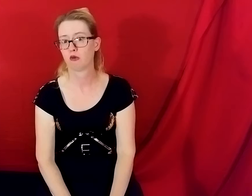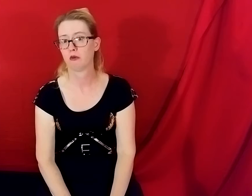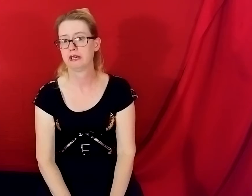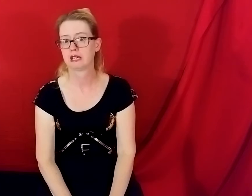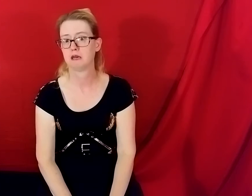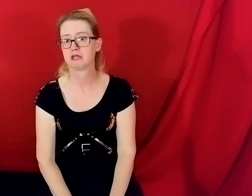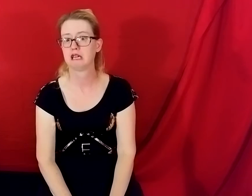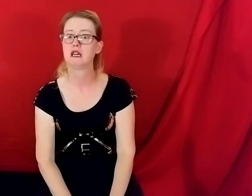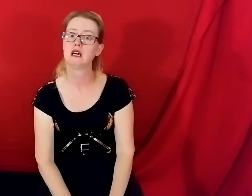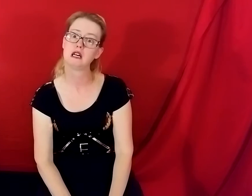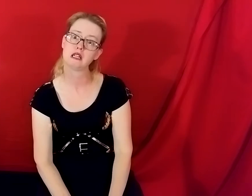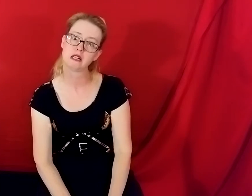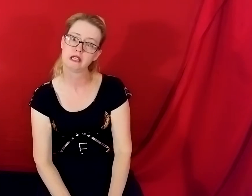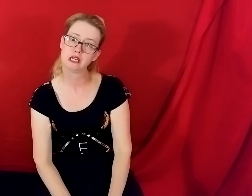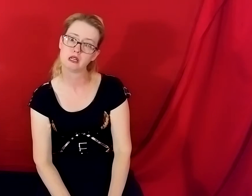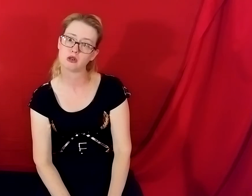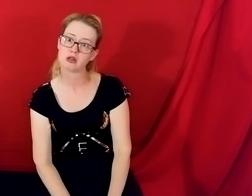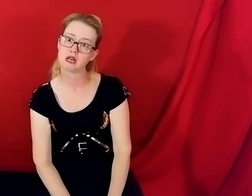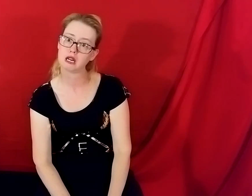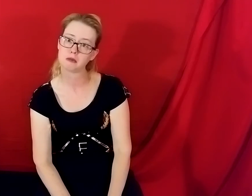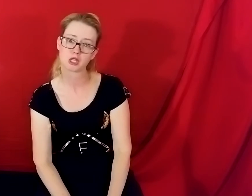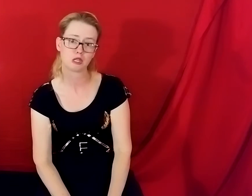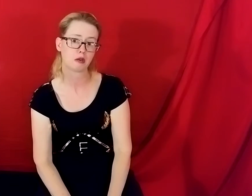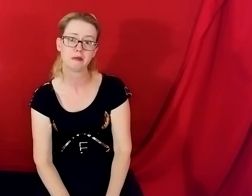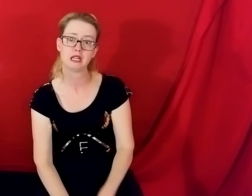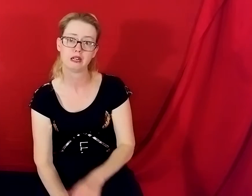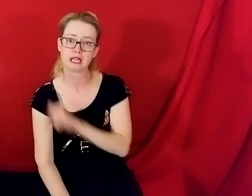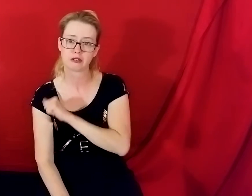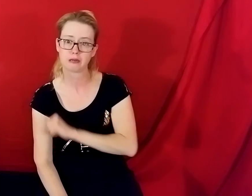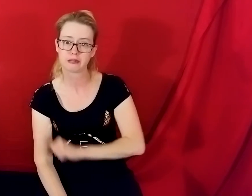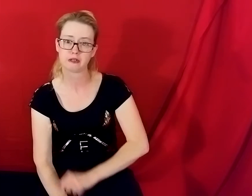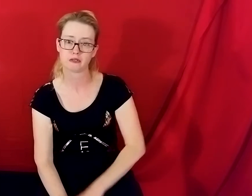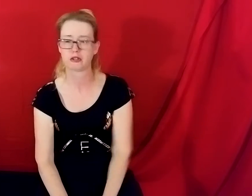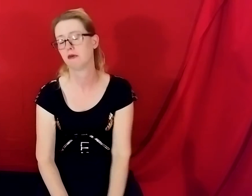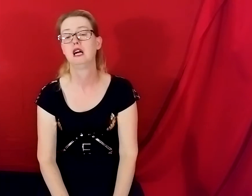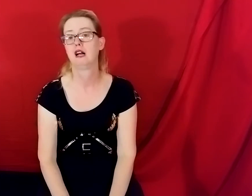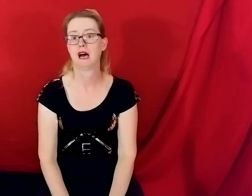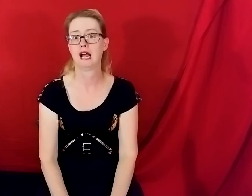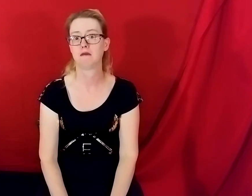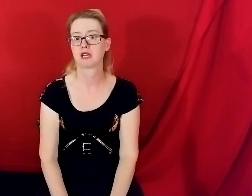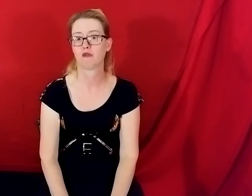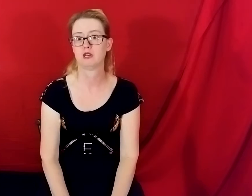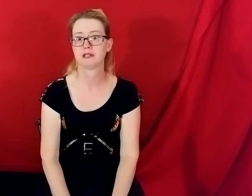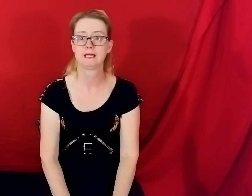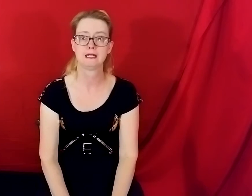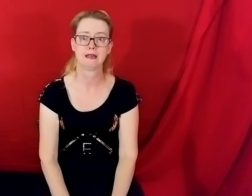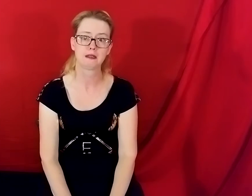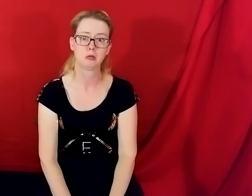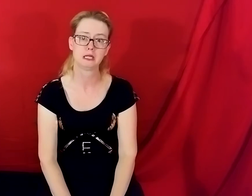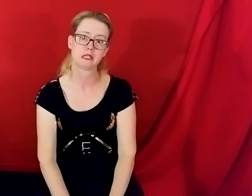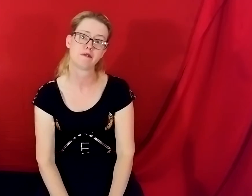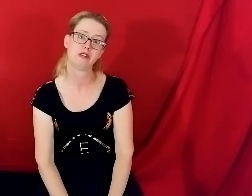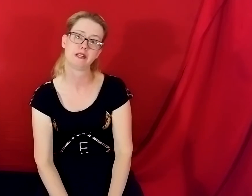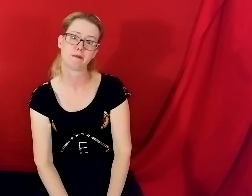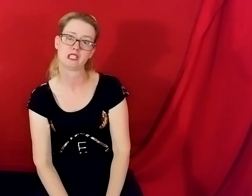and it comes out on dinner and i'm sure probably in the next couple years so i'm looking forward to seeing the next one to finish up my story